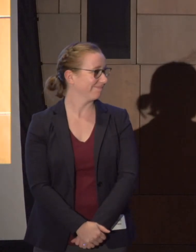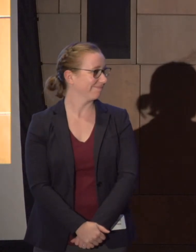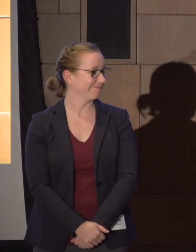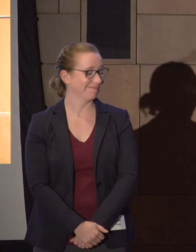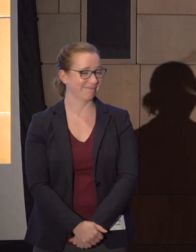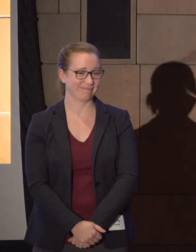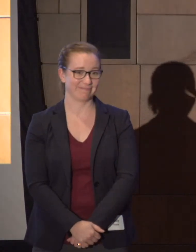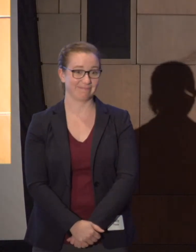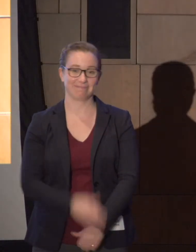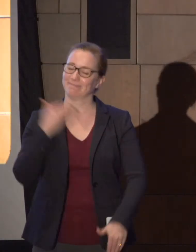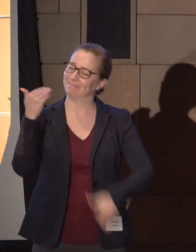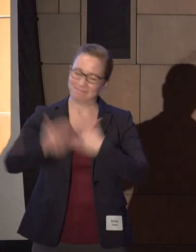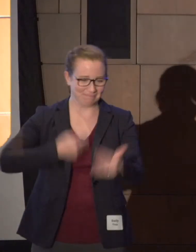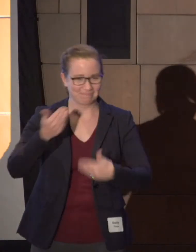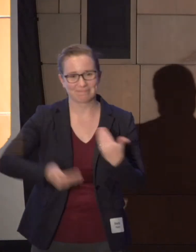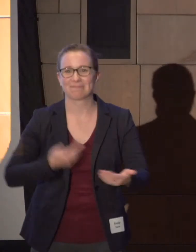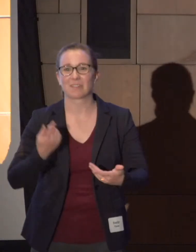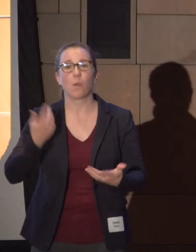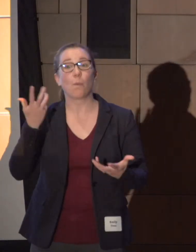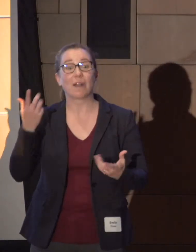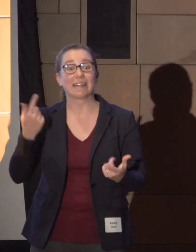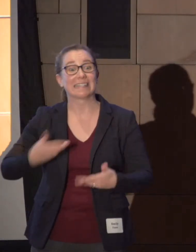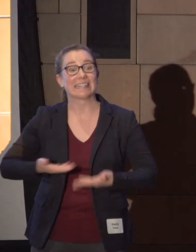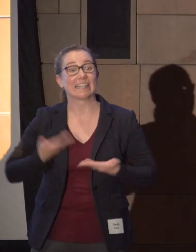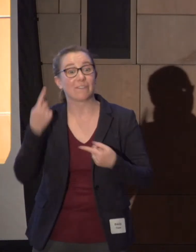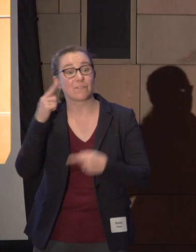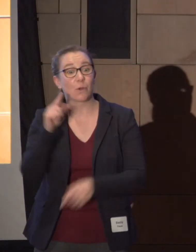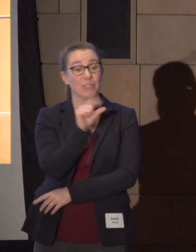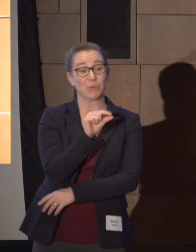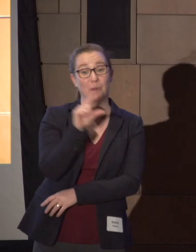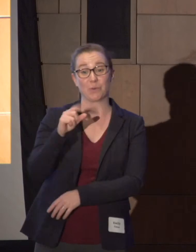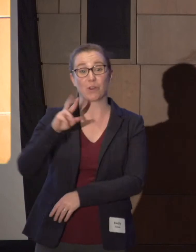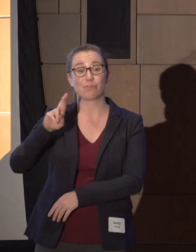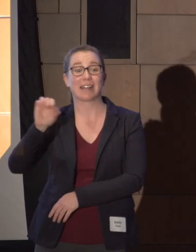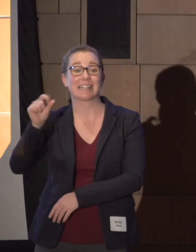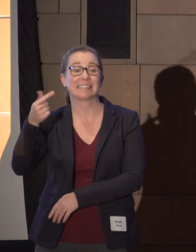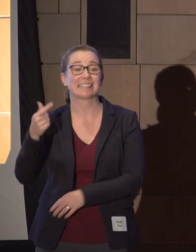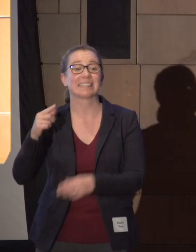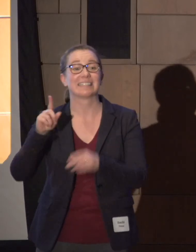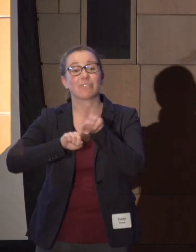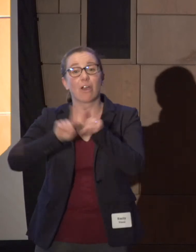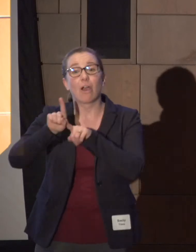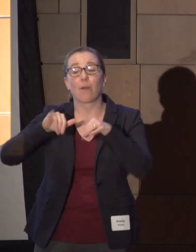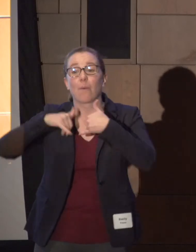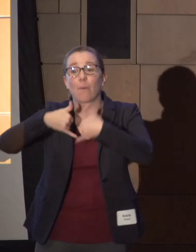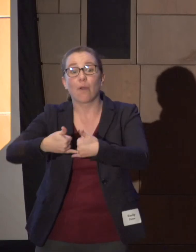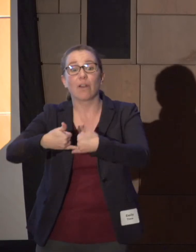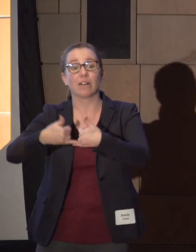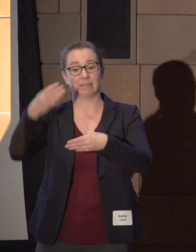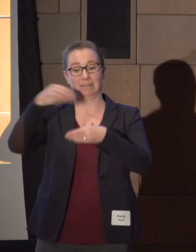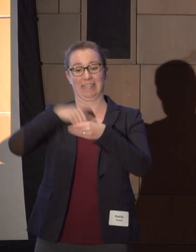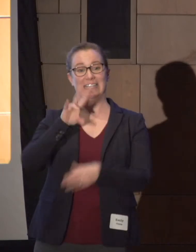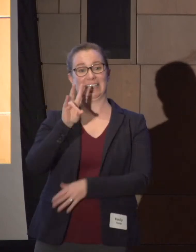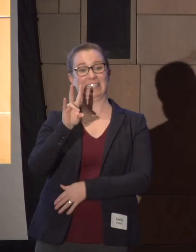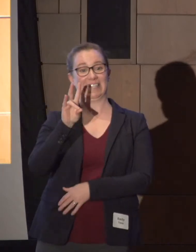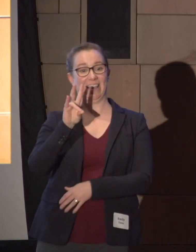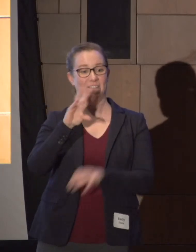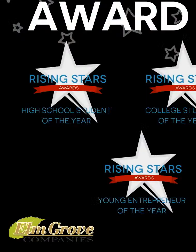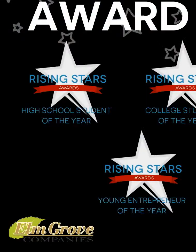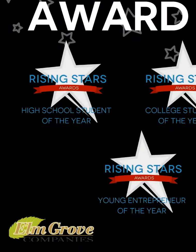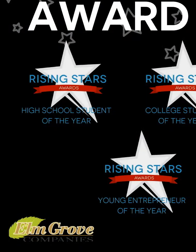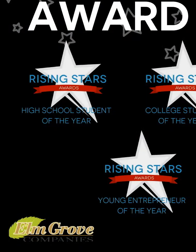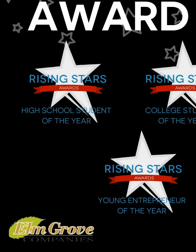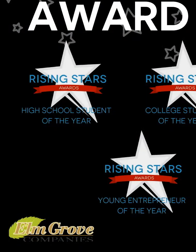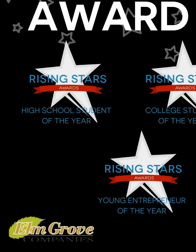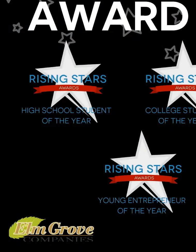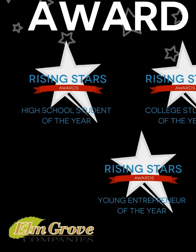Okay, now on to the show, what we all are here for. The 2020 Rising Stars Awards consist of 7 award categories.